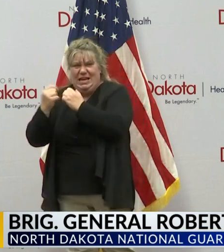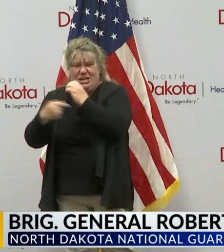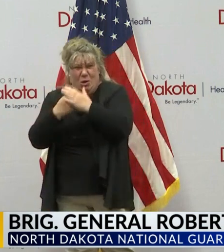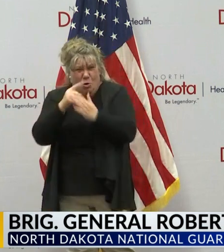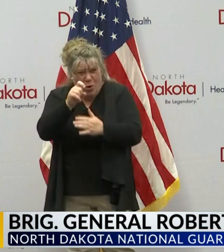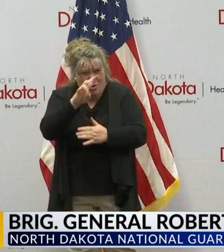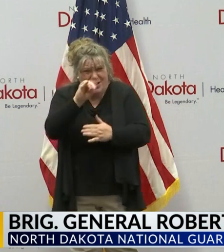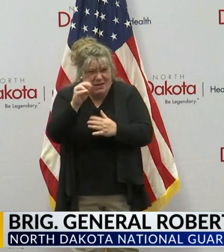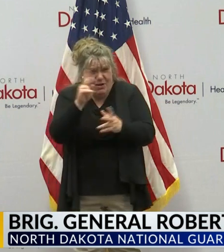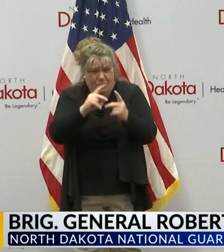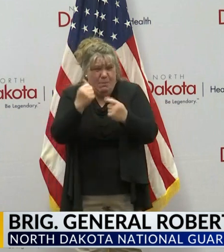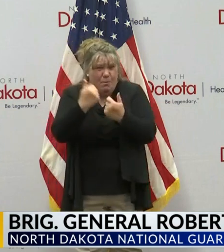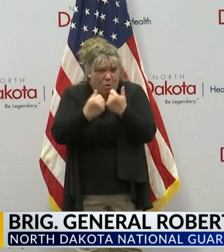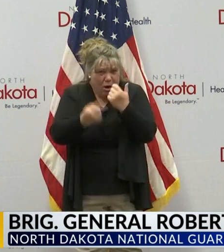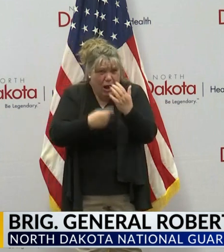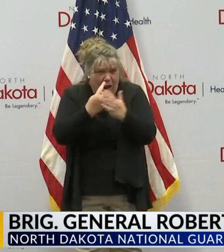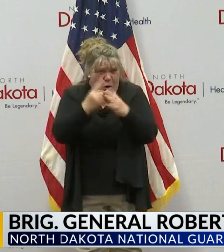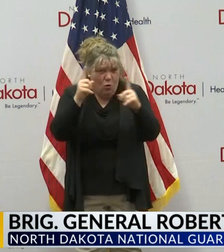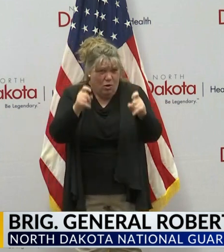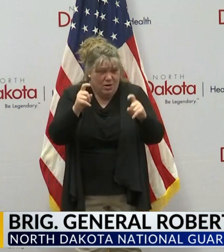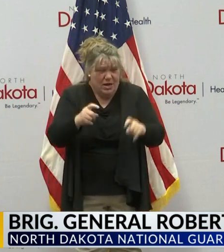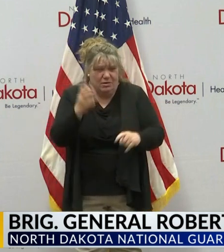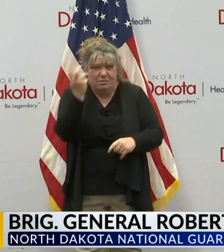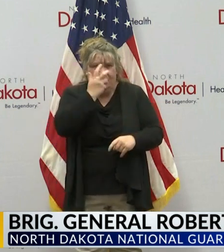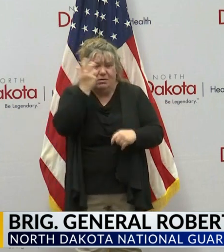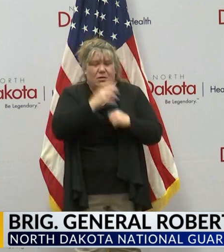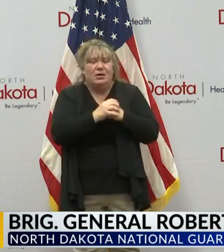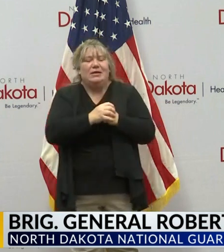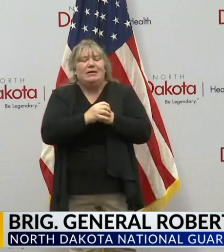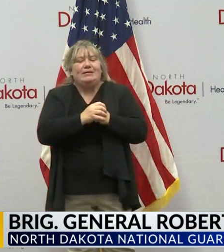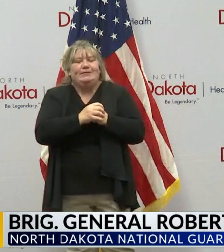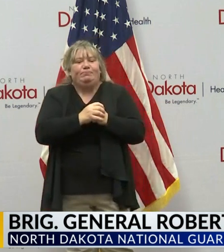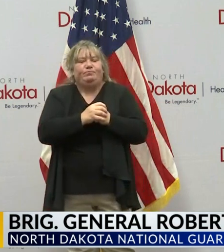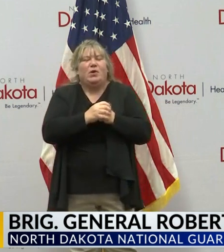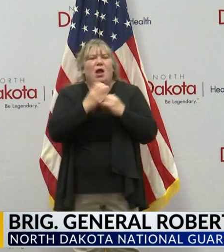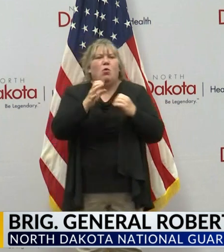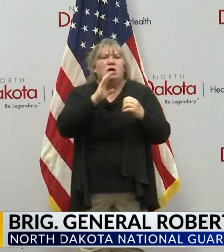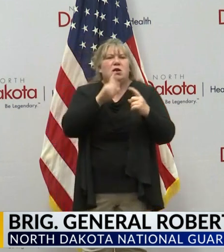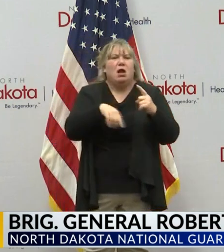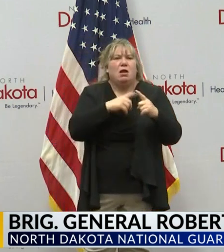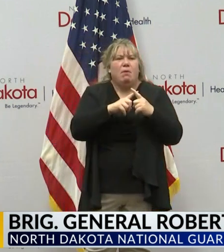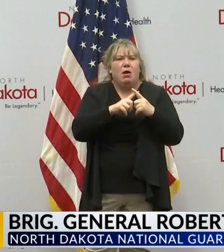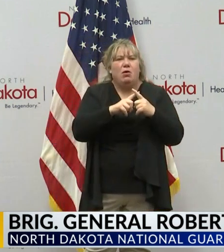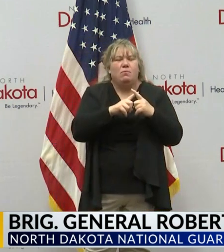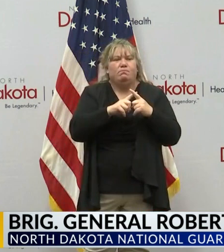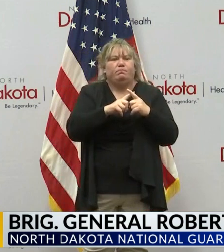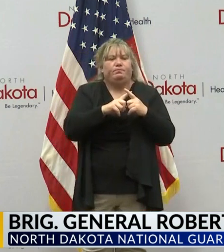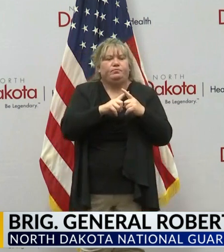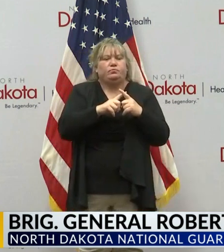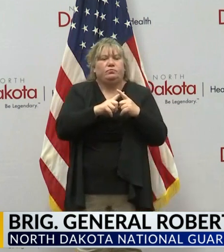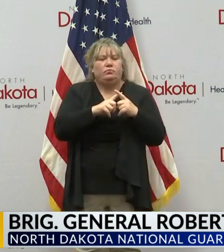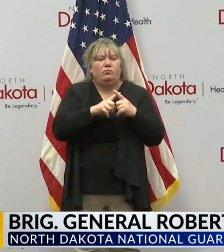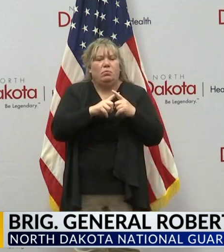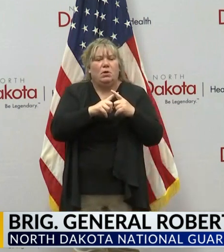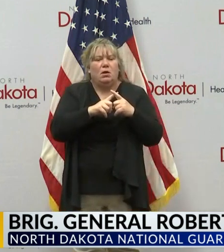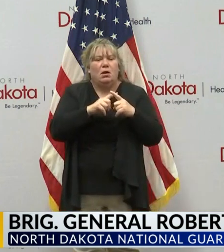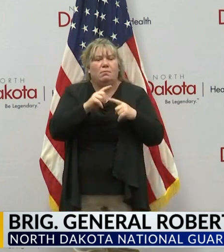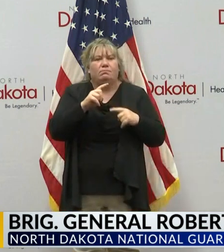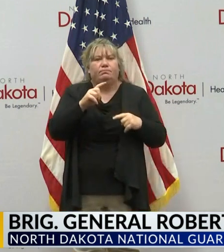well done. I want to talk a little bit too about capacity building and what goes into